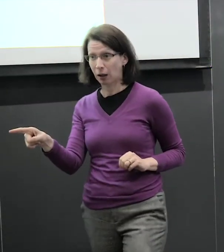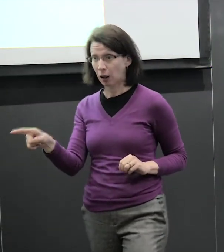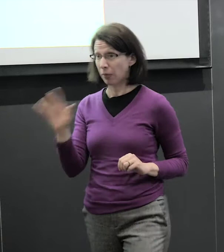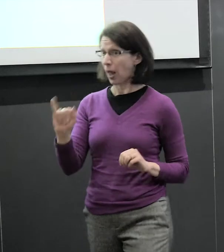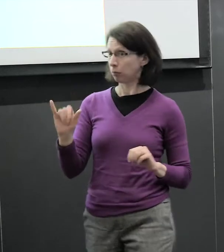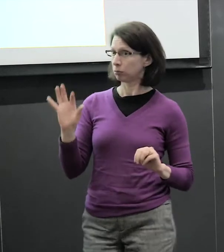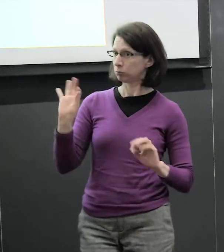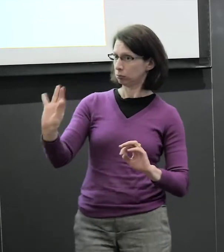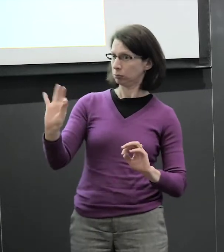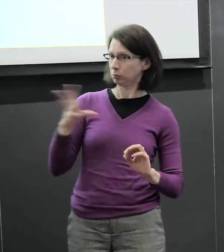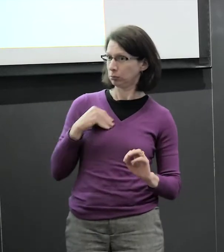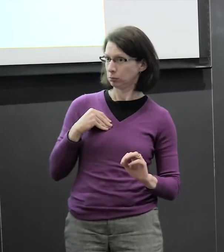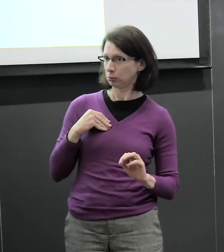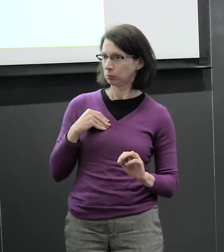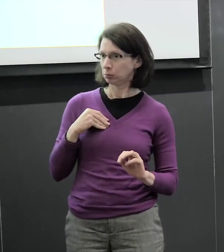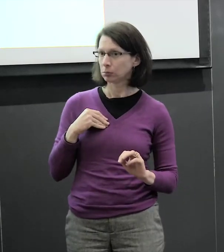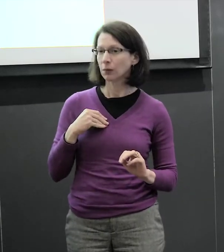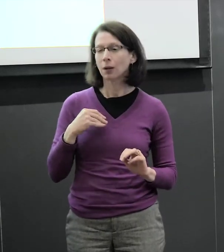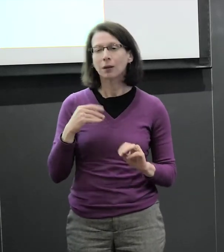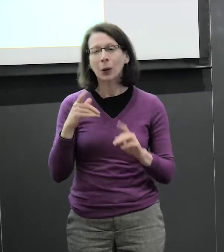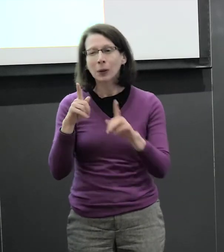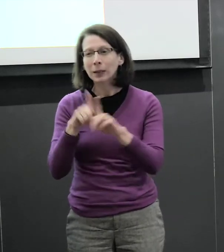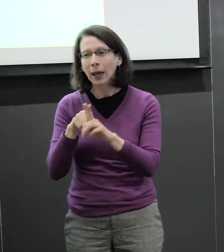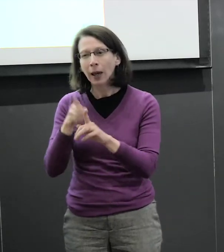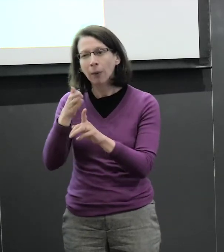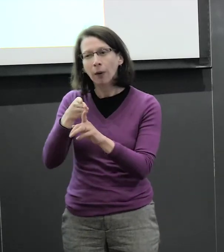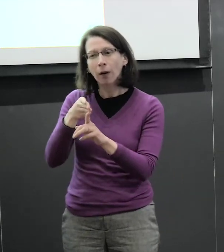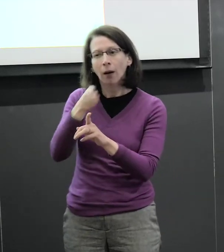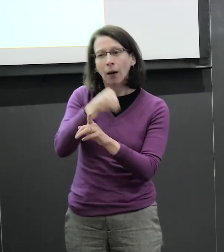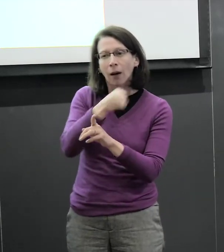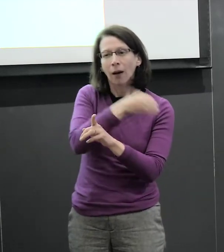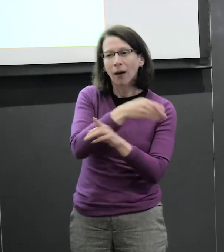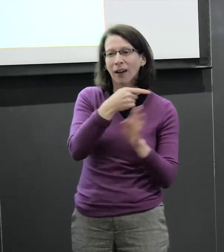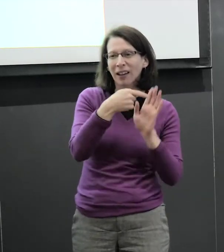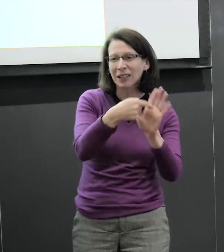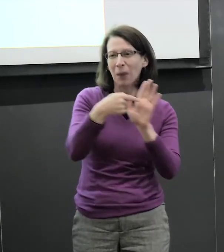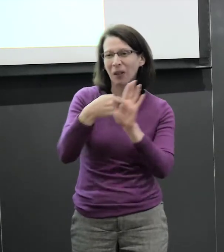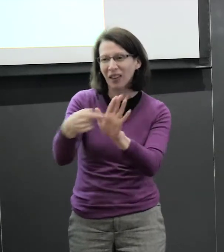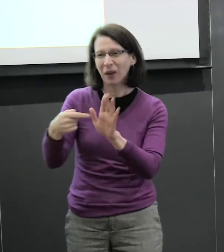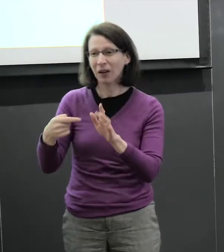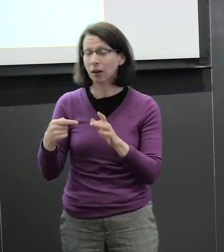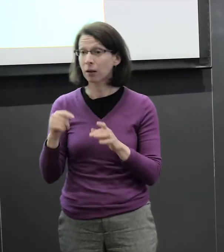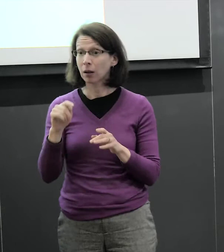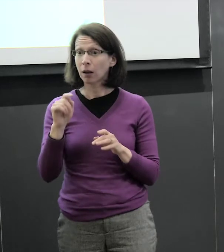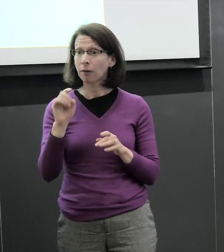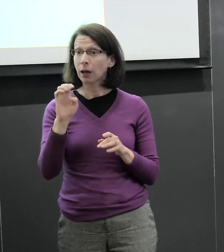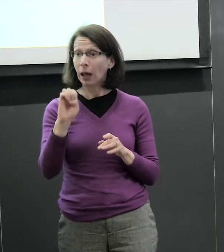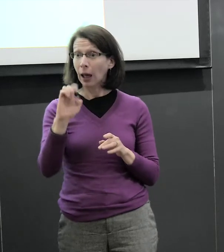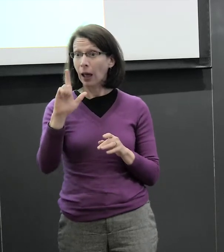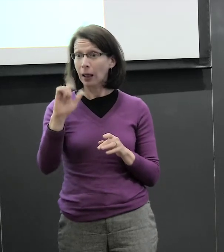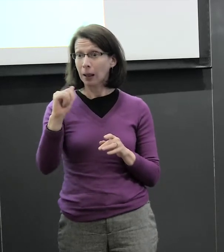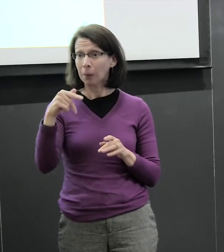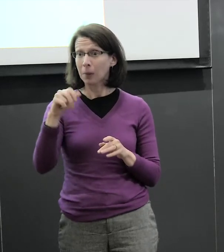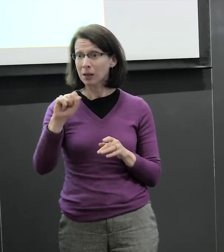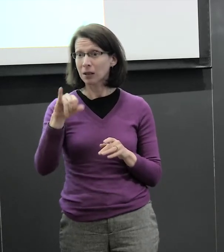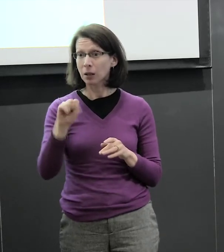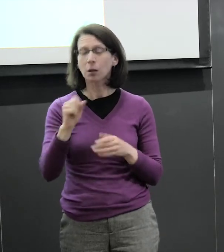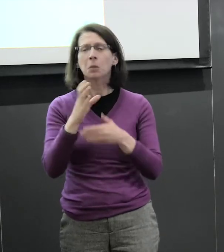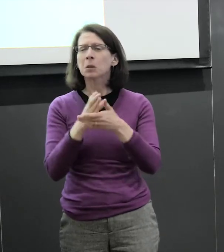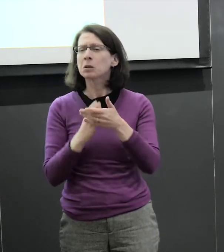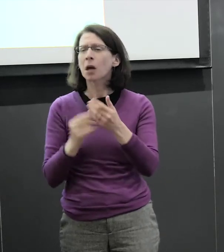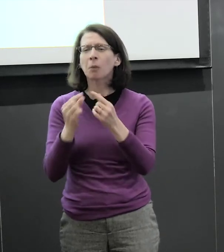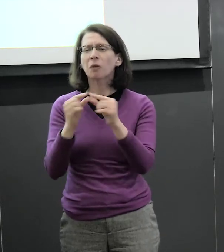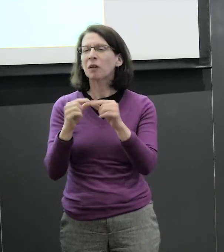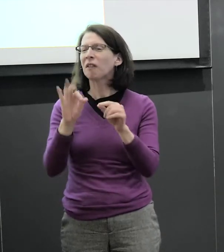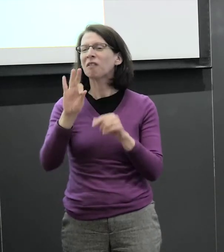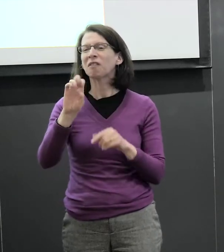way, another instance of things that we saw before. Namely, the fact that under ellipsis, you can disregard certain